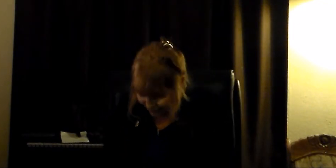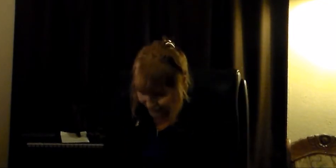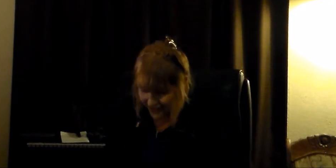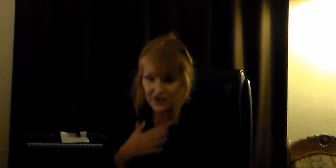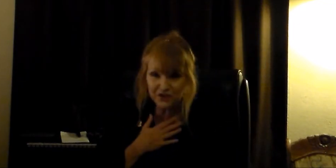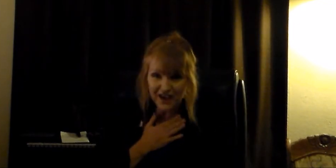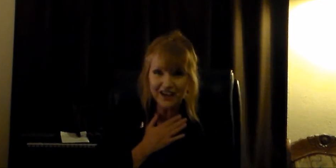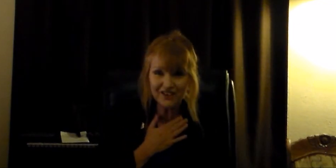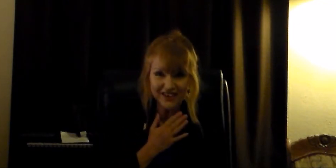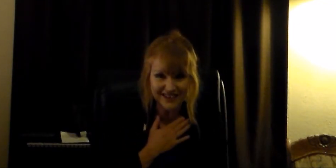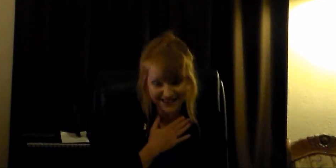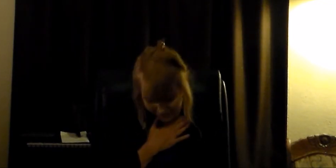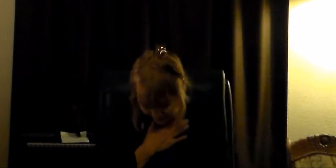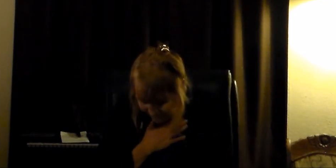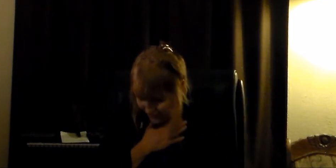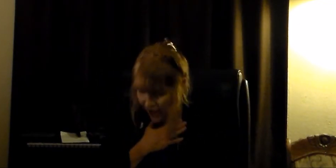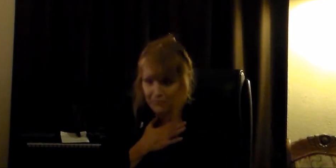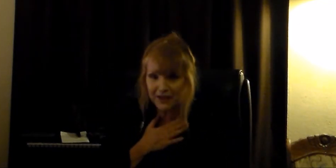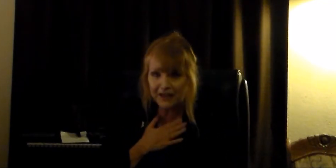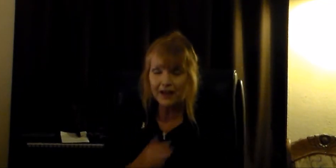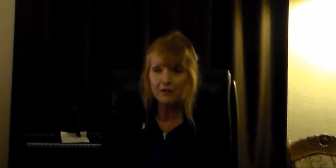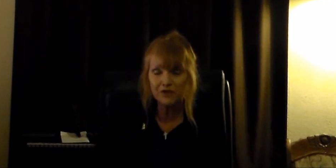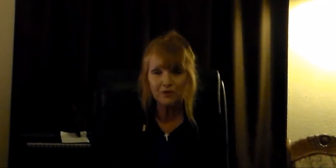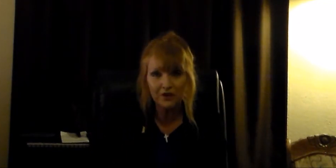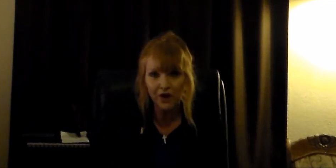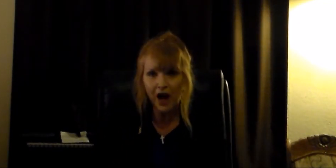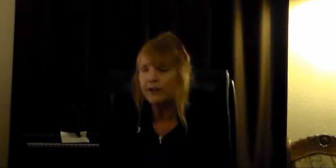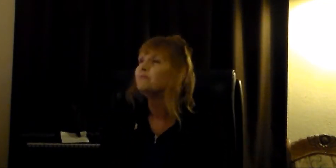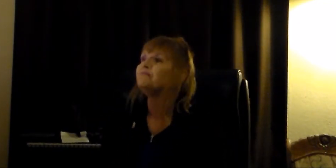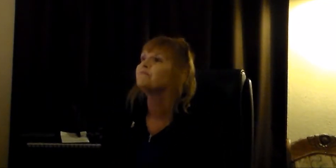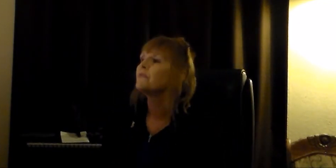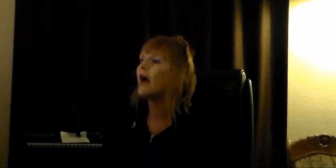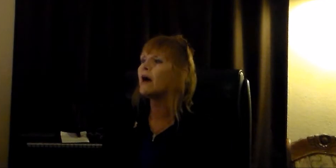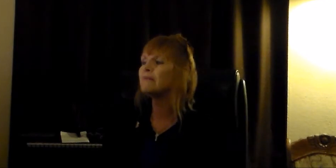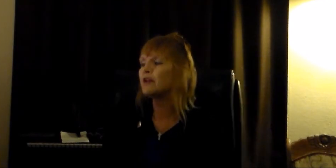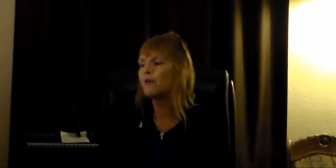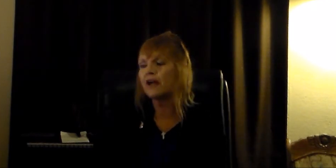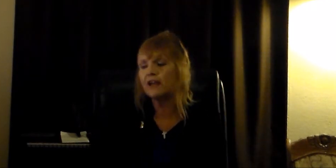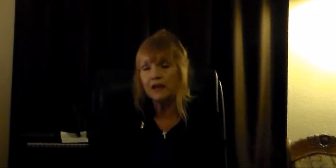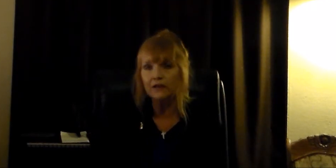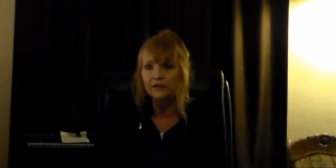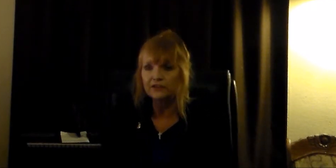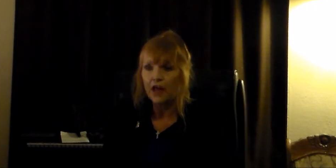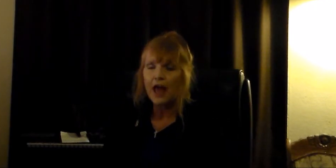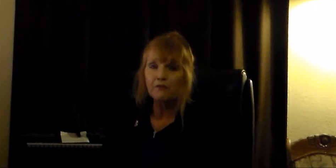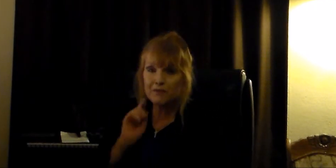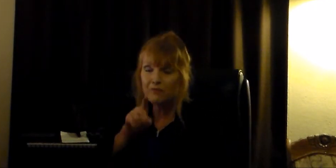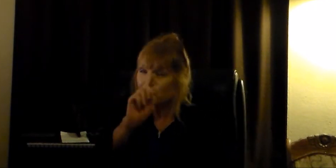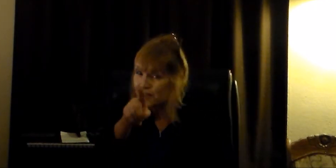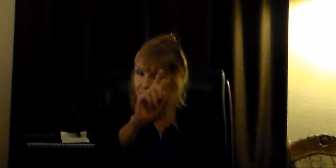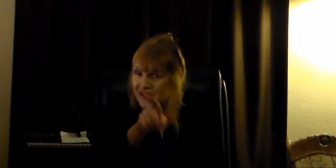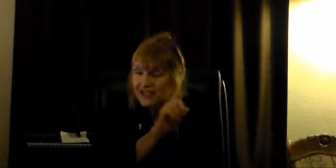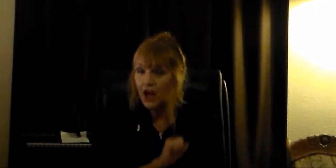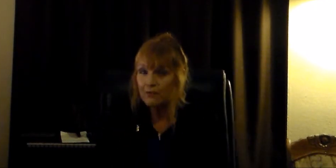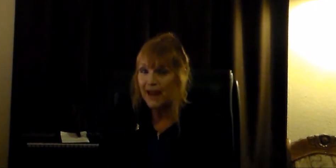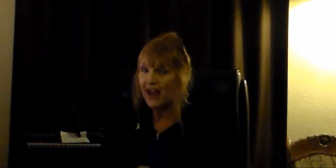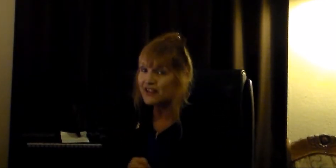wrong. That gets you right here, doesn't it? Got me. I almost want to cry. Anyway, remember what Christmas is all about. It's